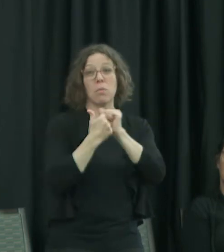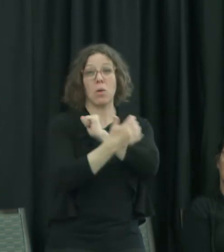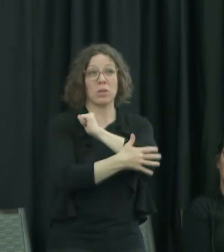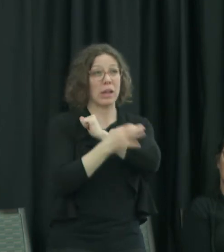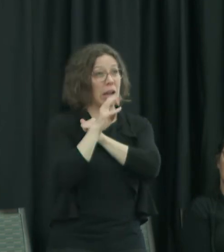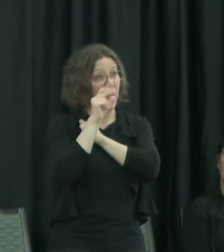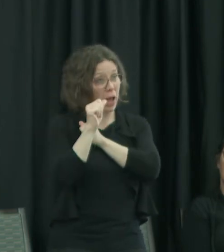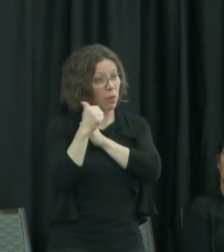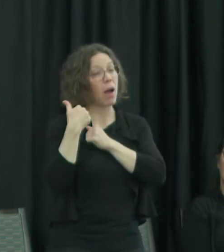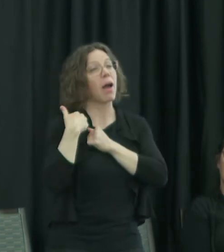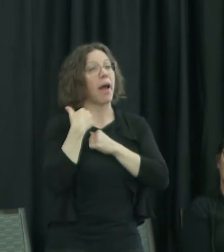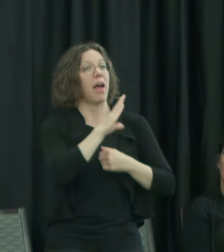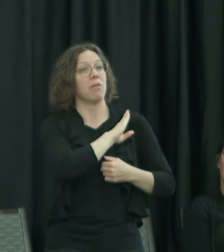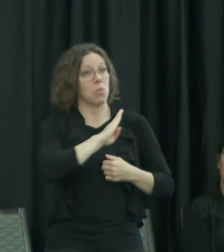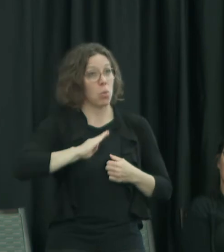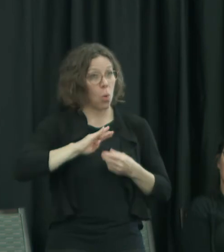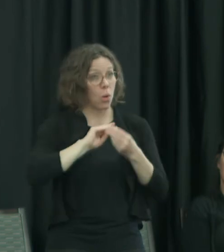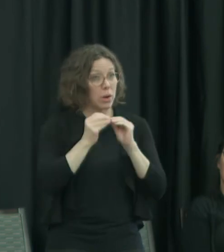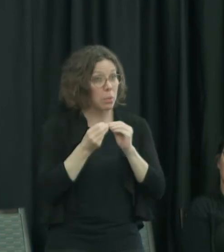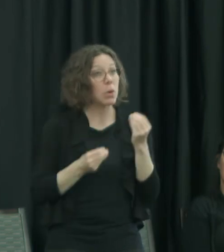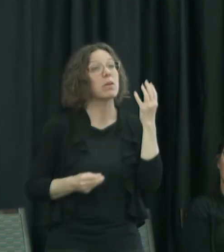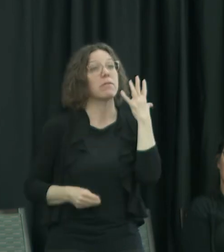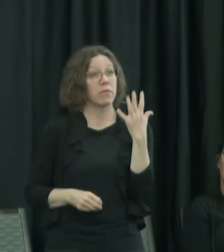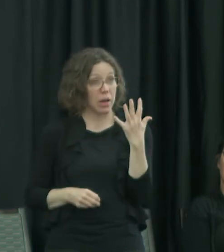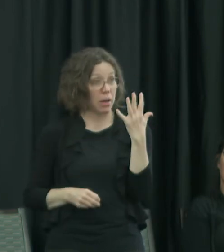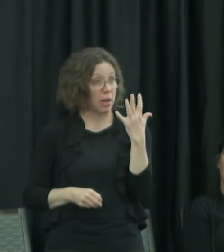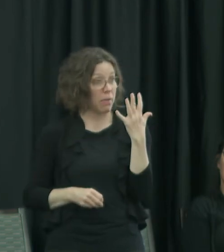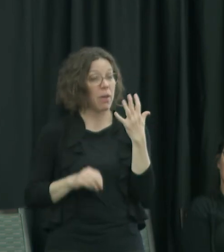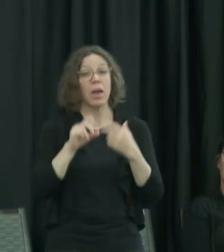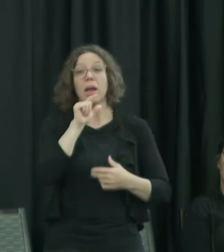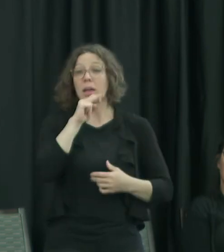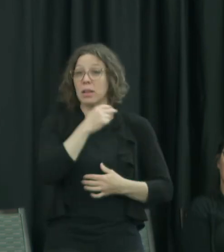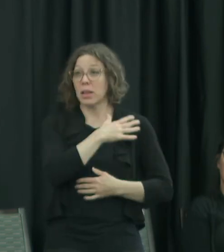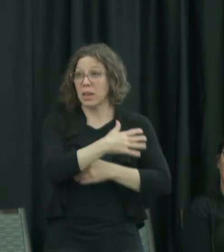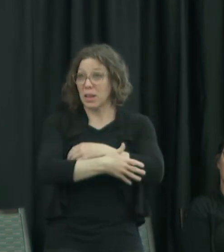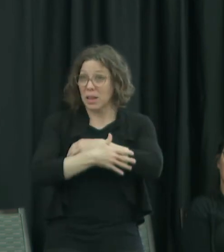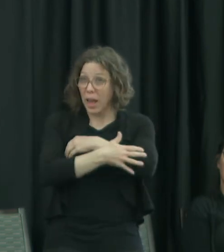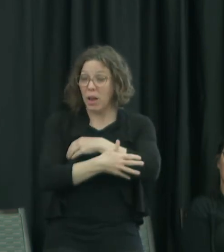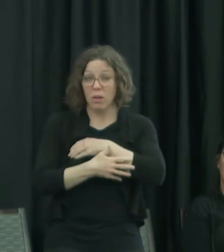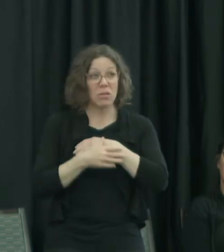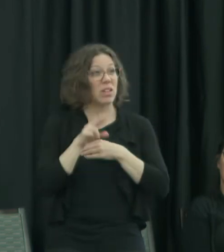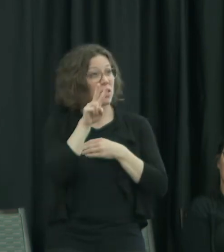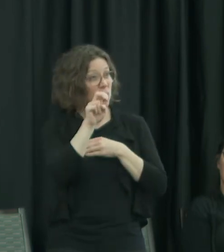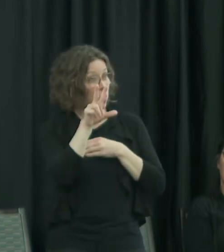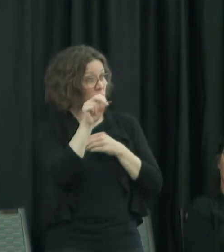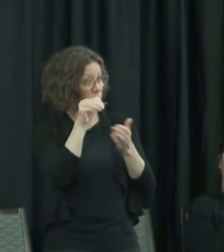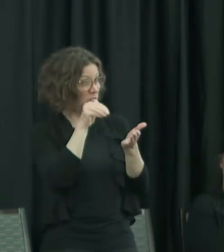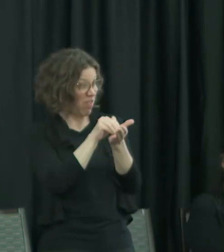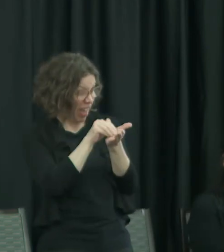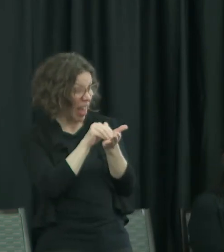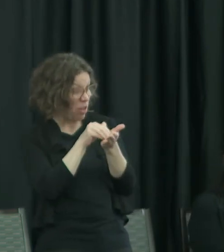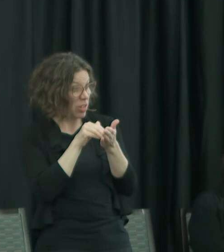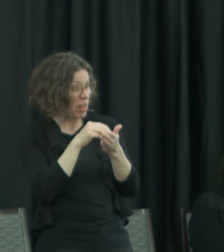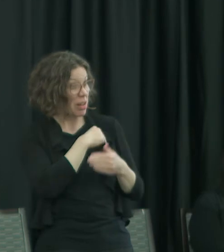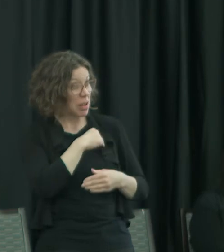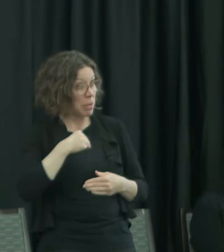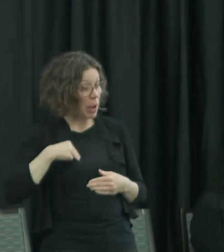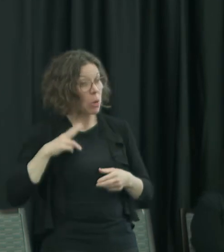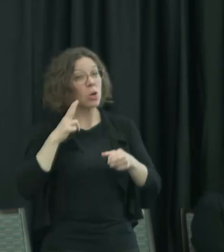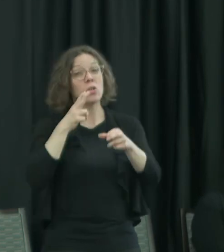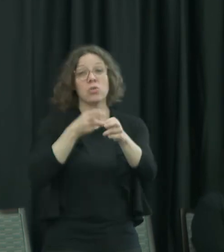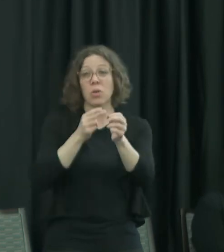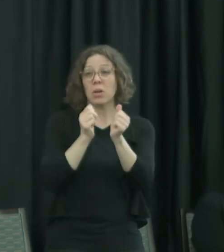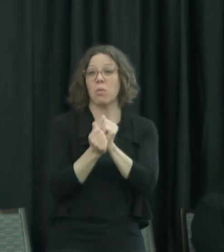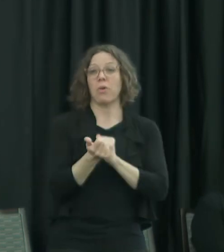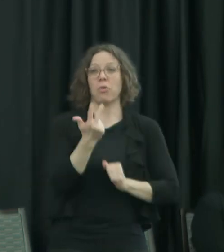have a 5-member Board of Supervisors. Lynn County, with a population of just over 230,000, joins counties with